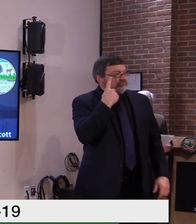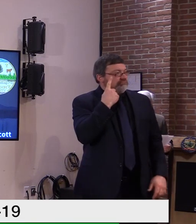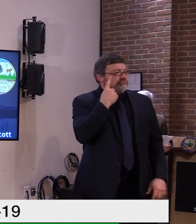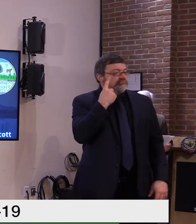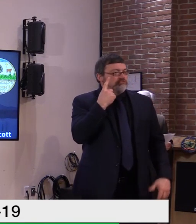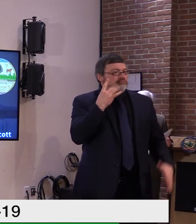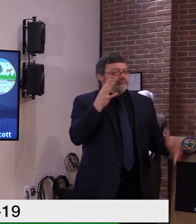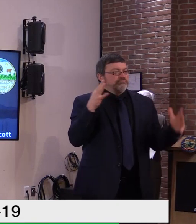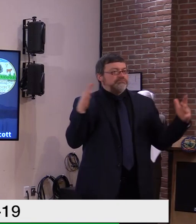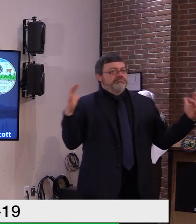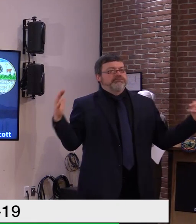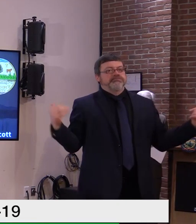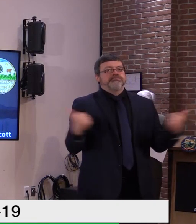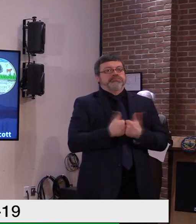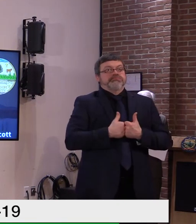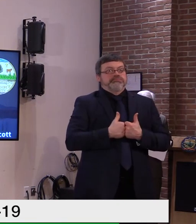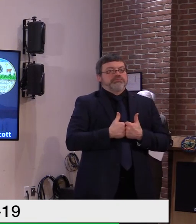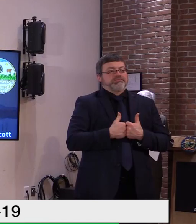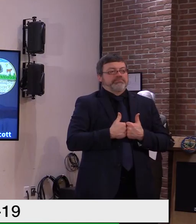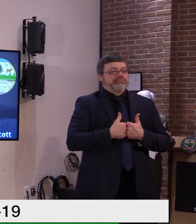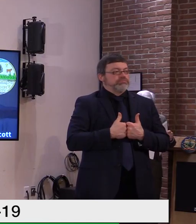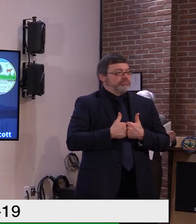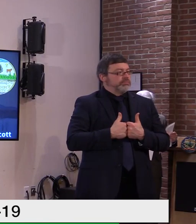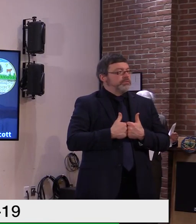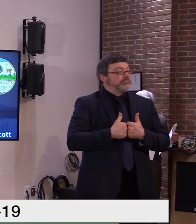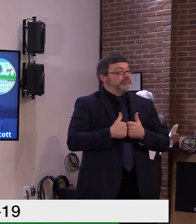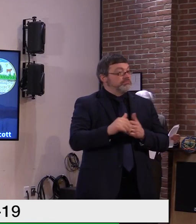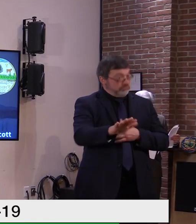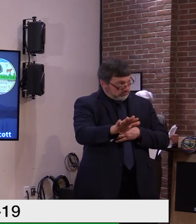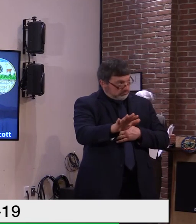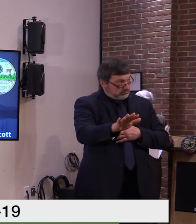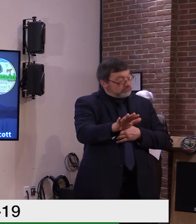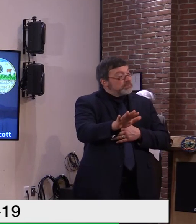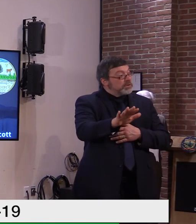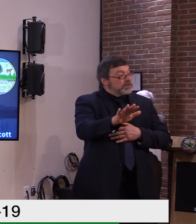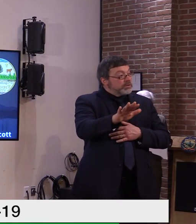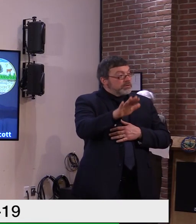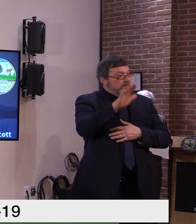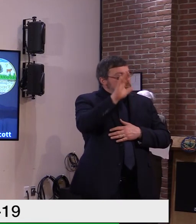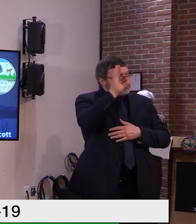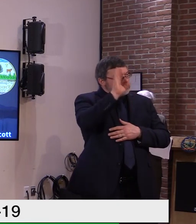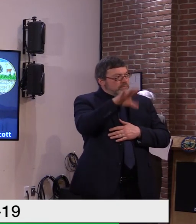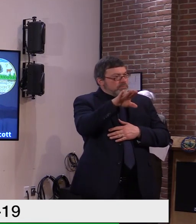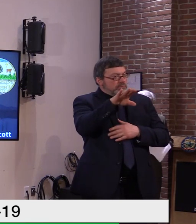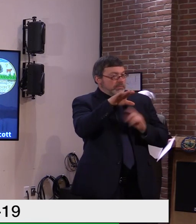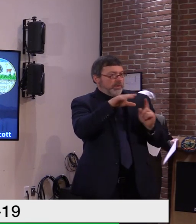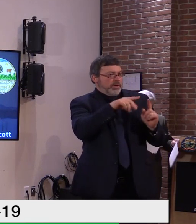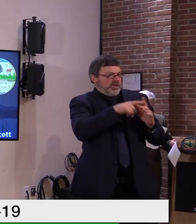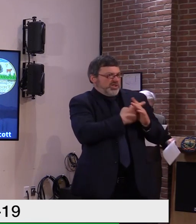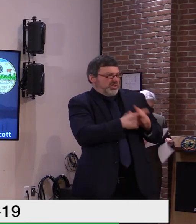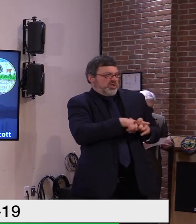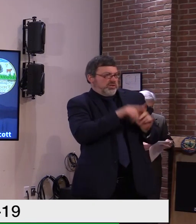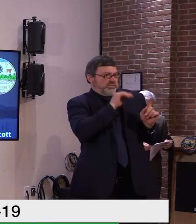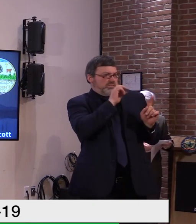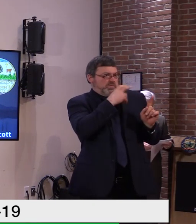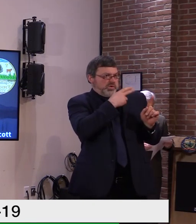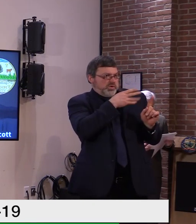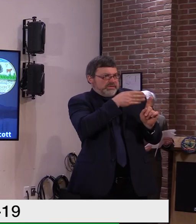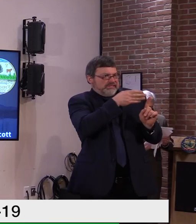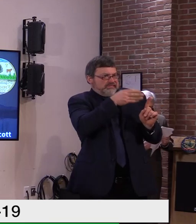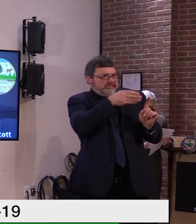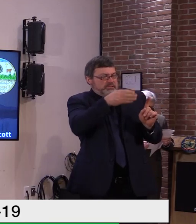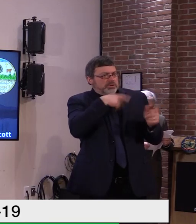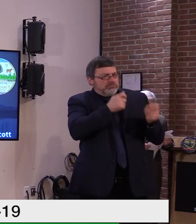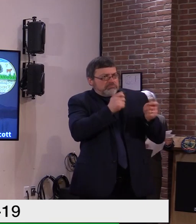carefully open schools and businesses. We've adjusted to this new normal of mask wearing and keeping our